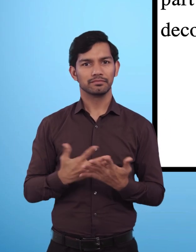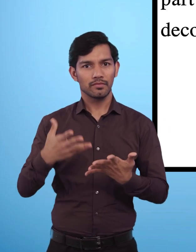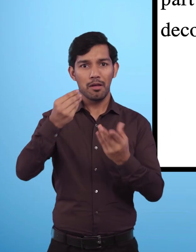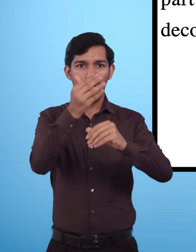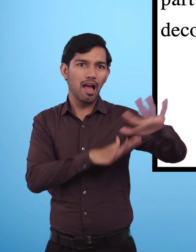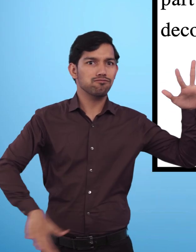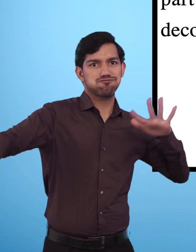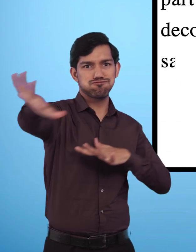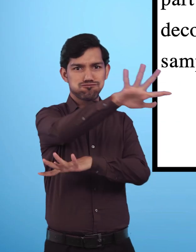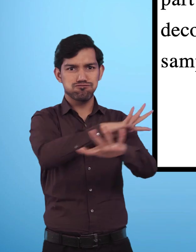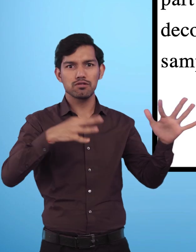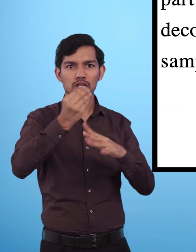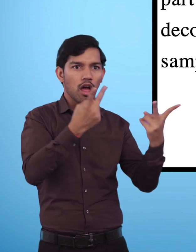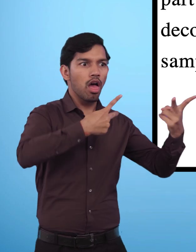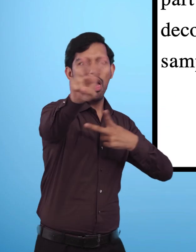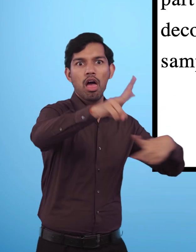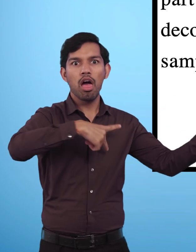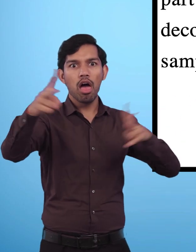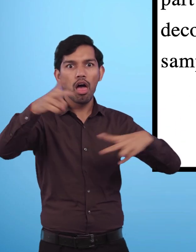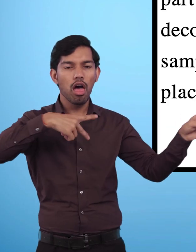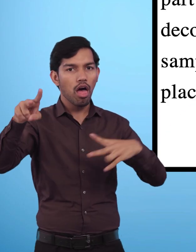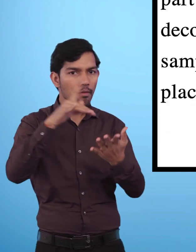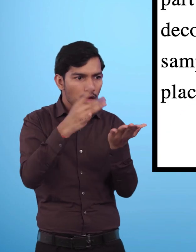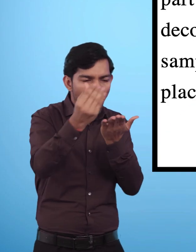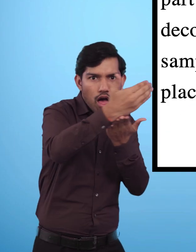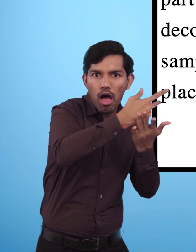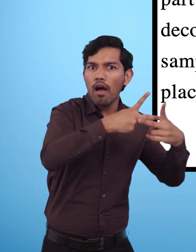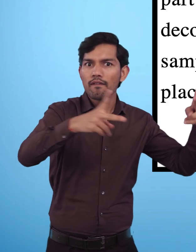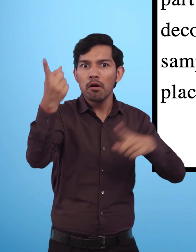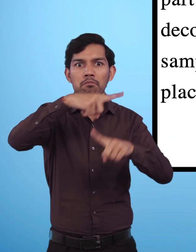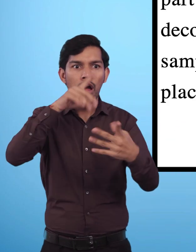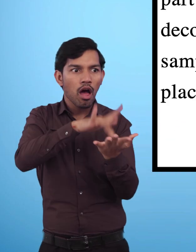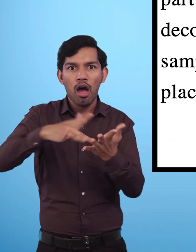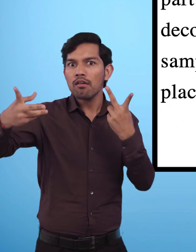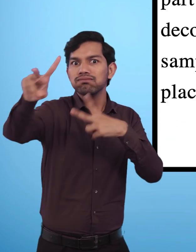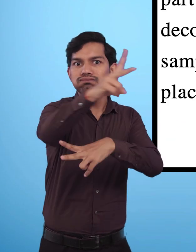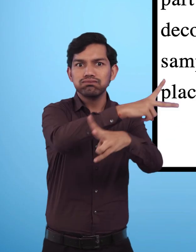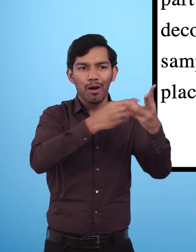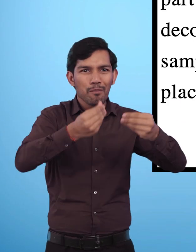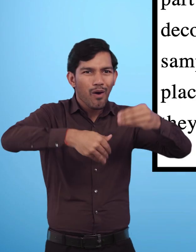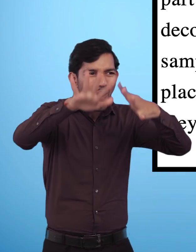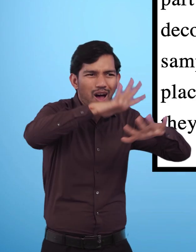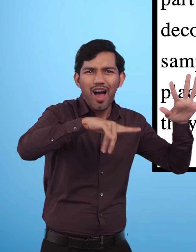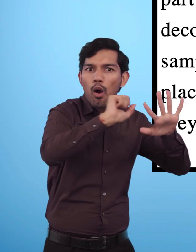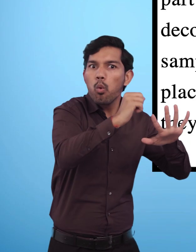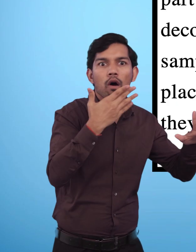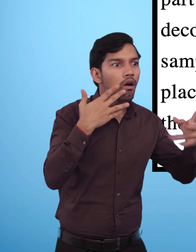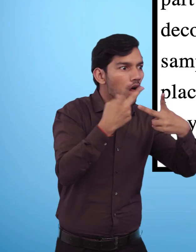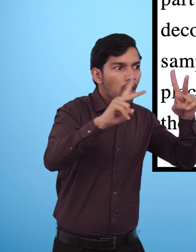The soil samples collected from different places may be of different colors because they may contain